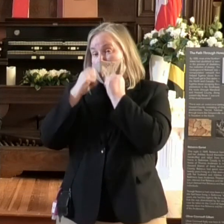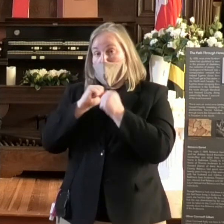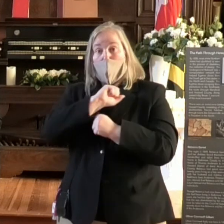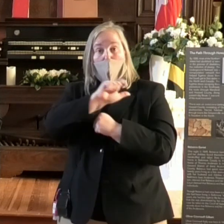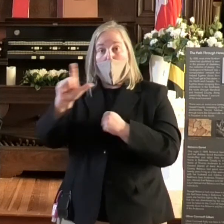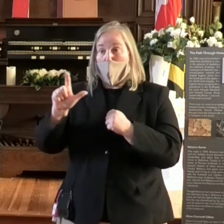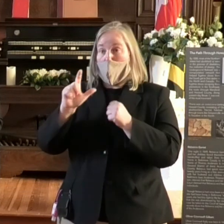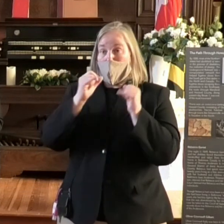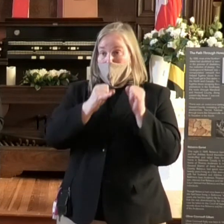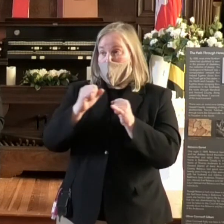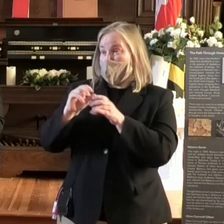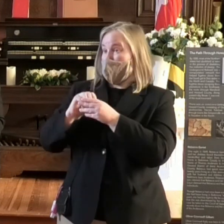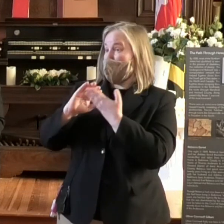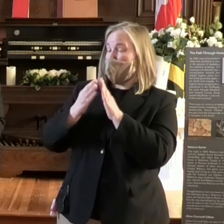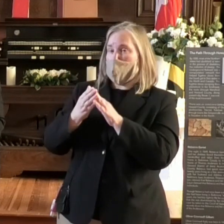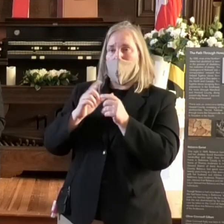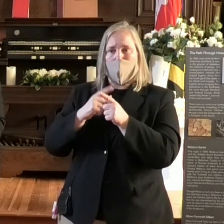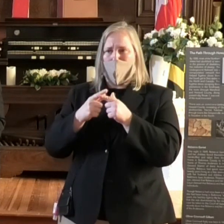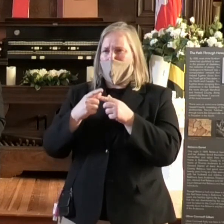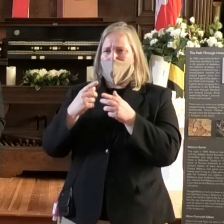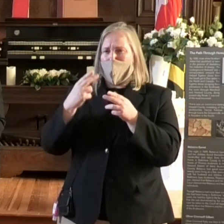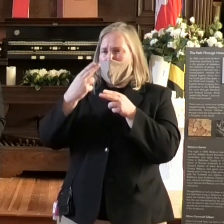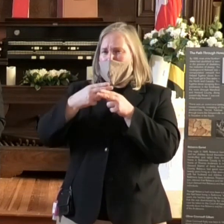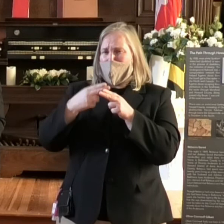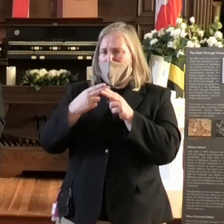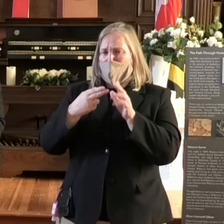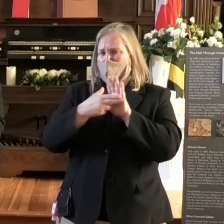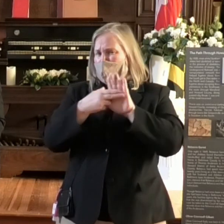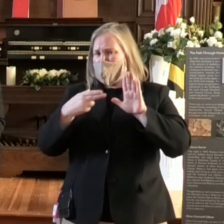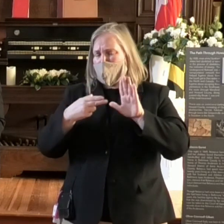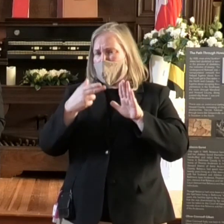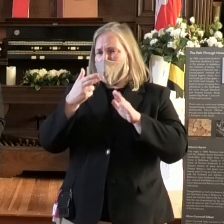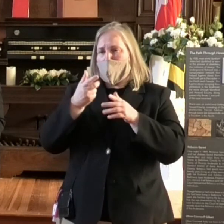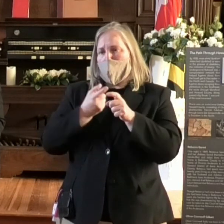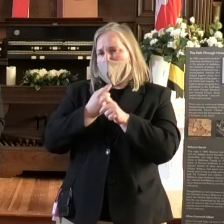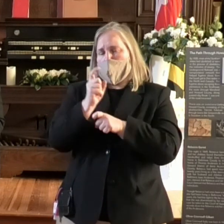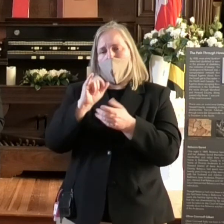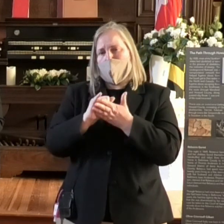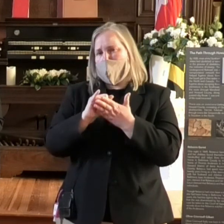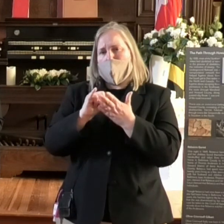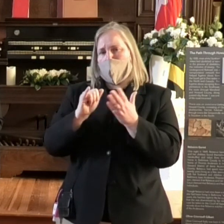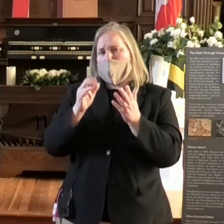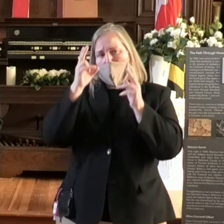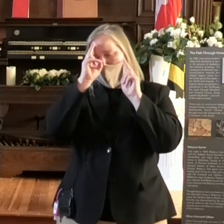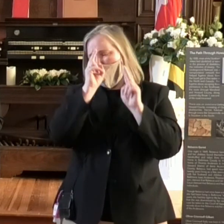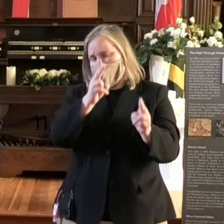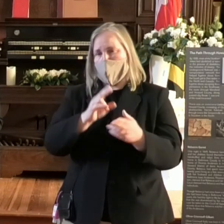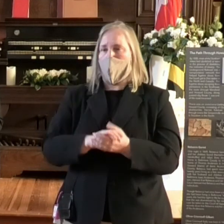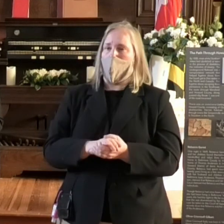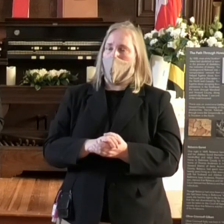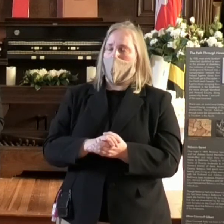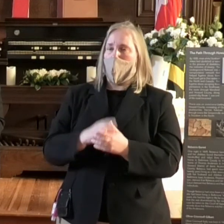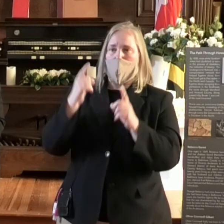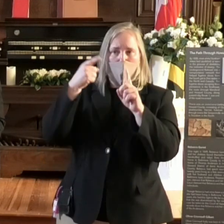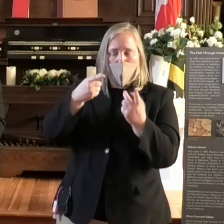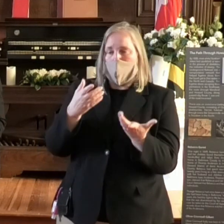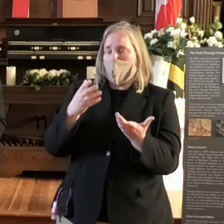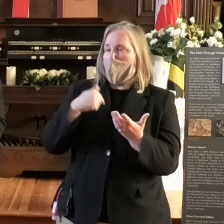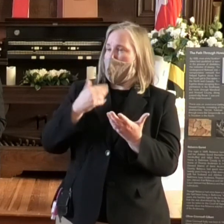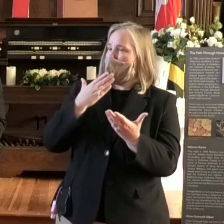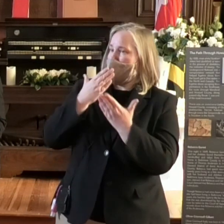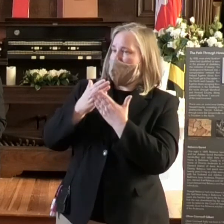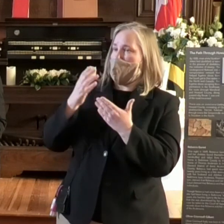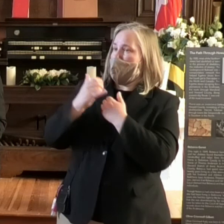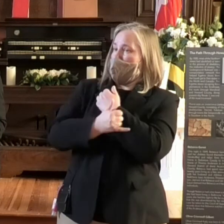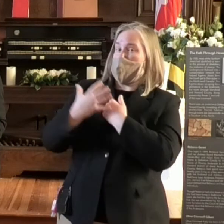individuals in our community, then namings undermine what that glorious honor is all about. I want to thank the county executive for